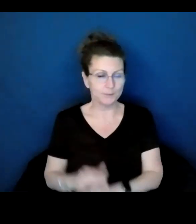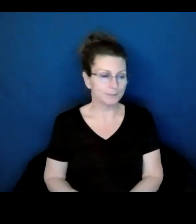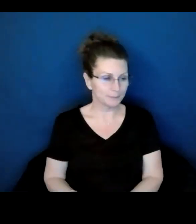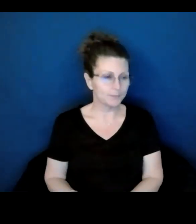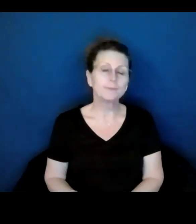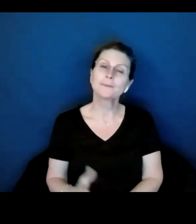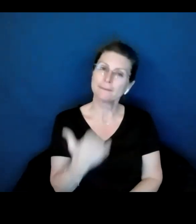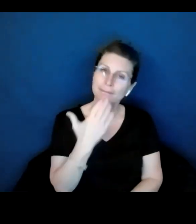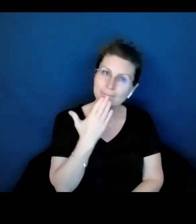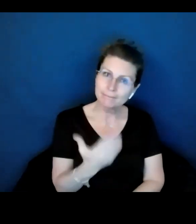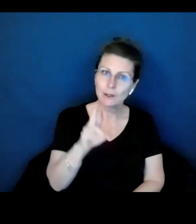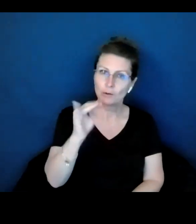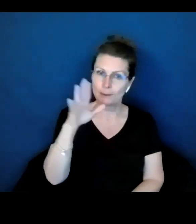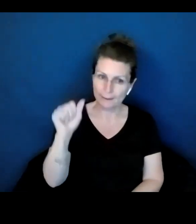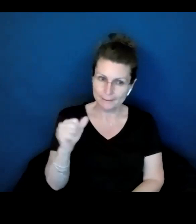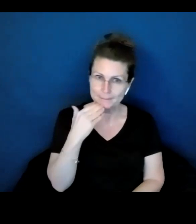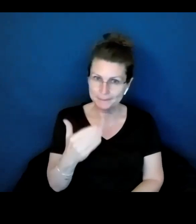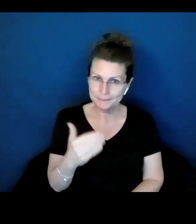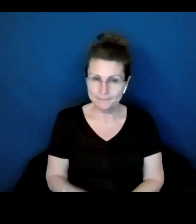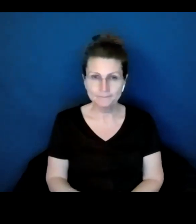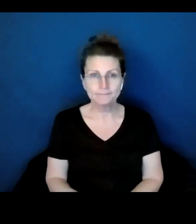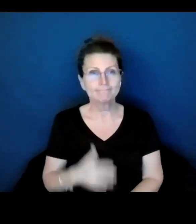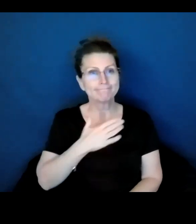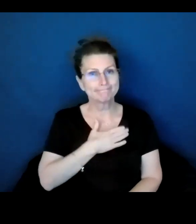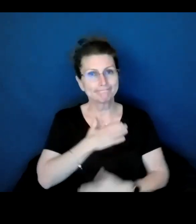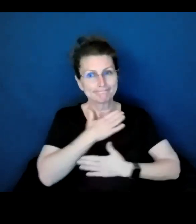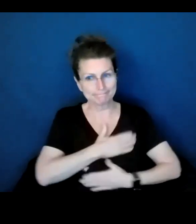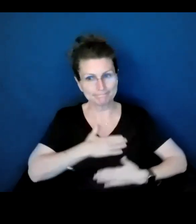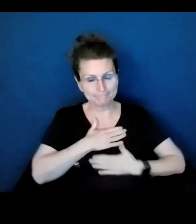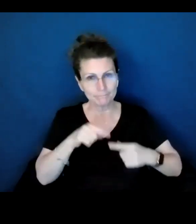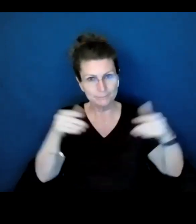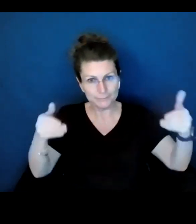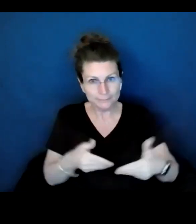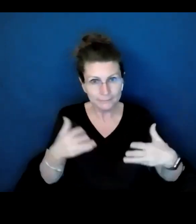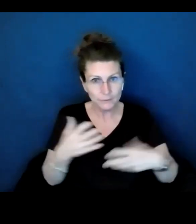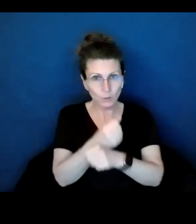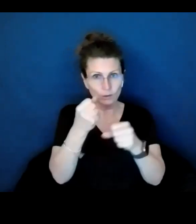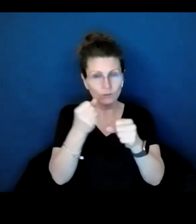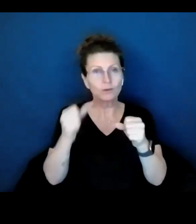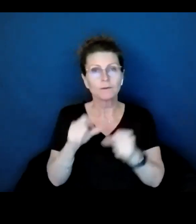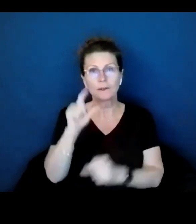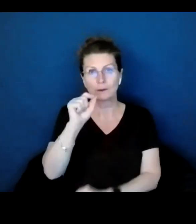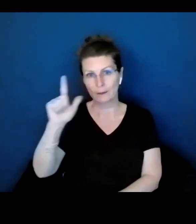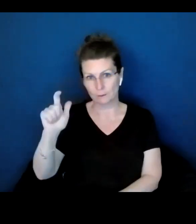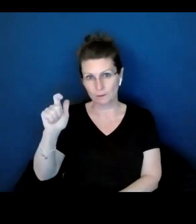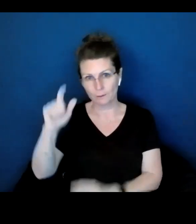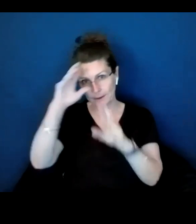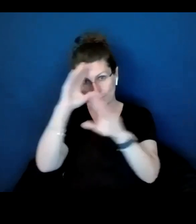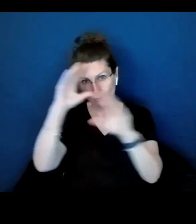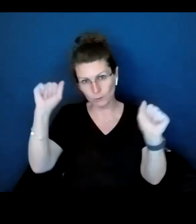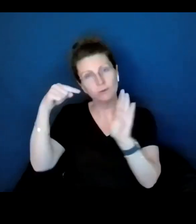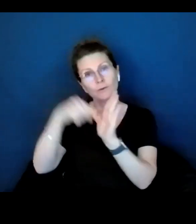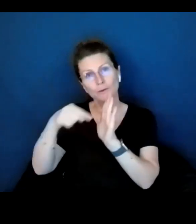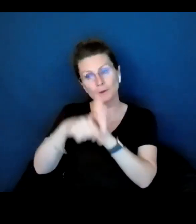Thank you, Rebecca. It is my great pleasure to announce the winner of the 2021 President's Research